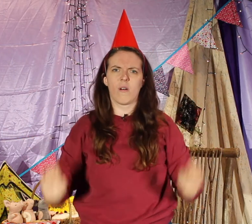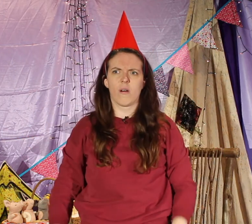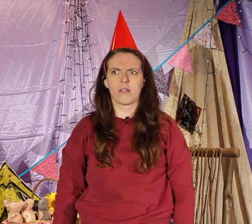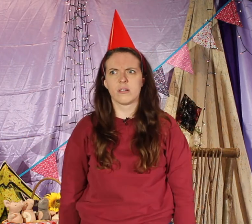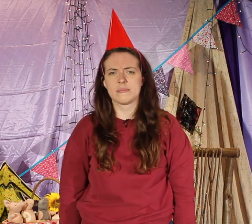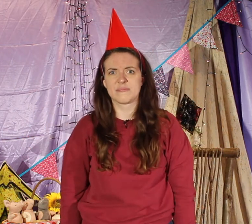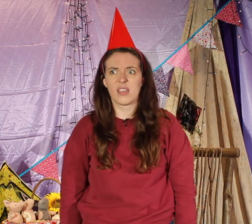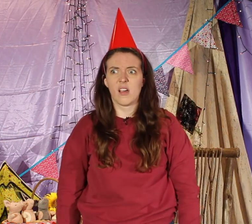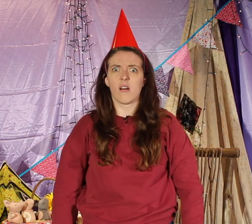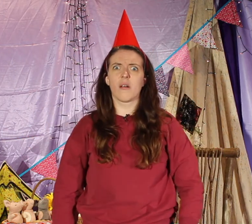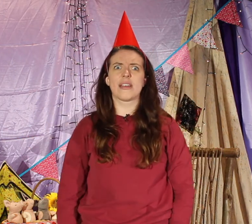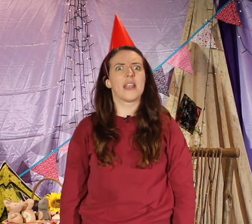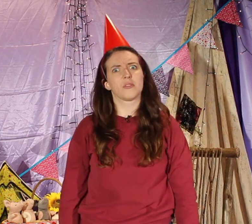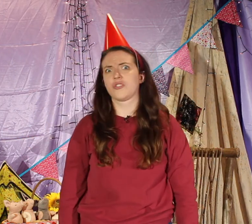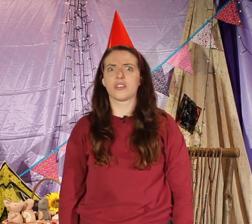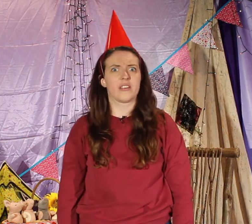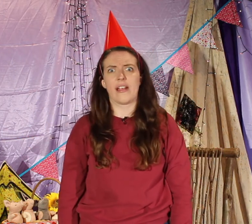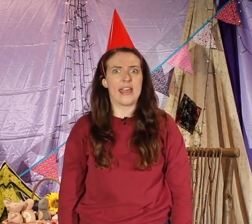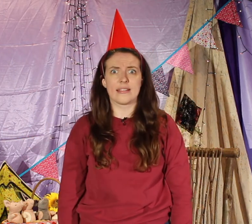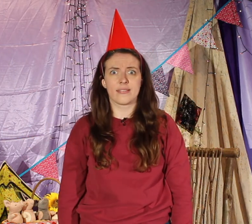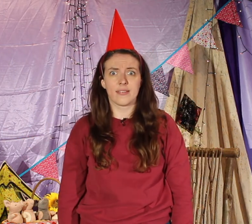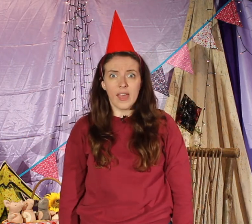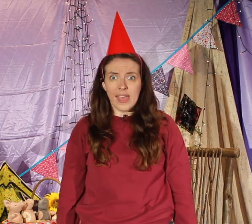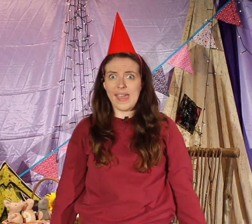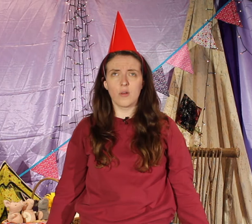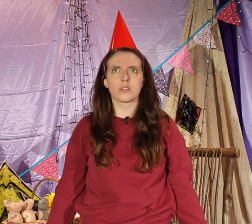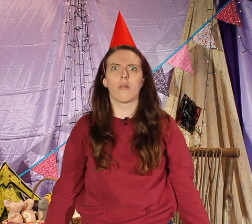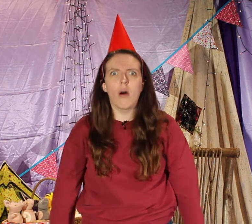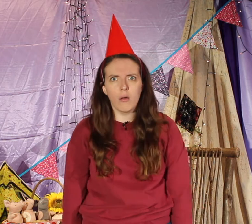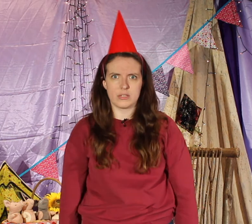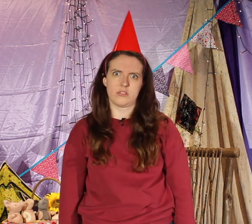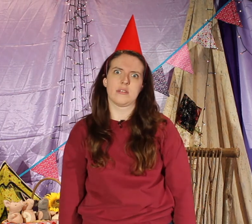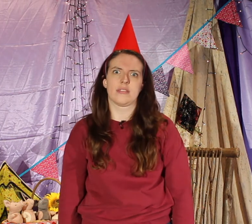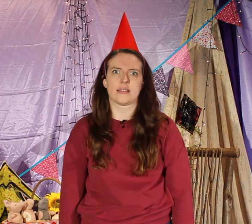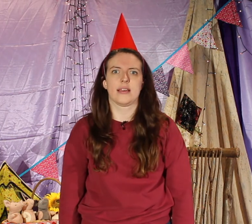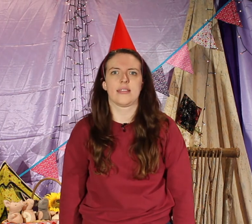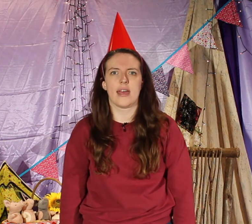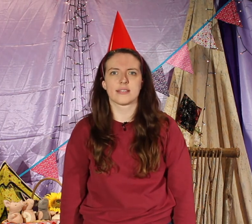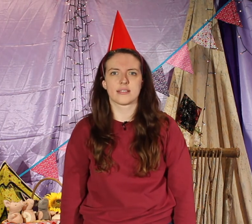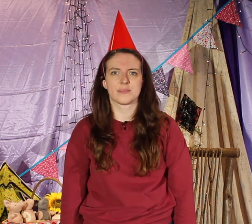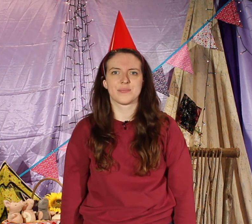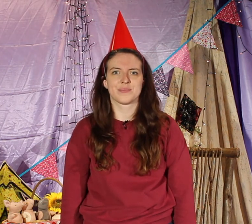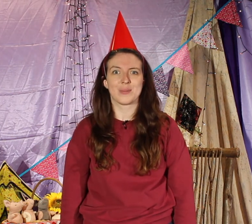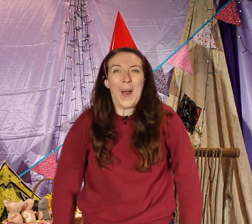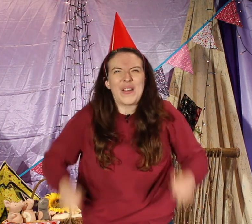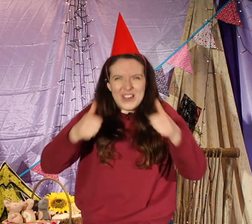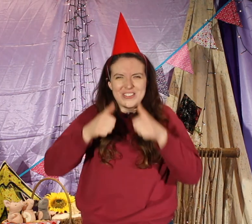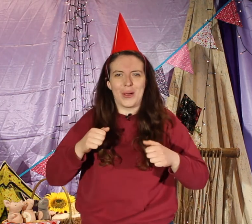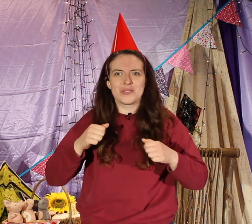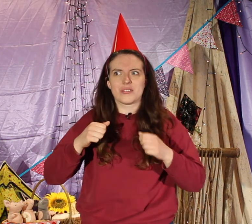Oh, all the animals shook their heads. Hare was always doing things like this. Good job,